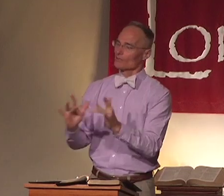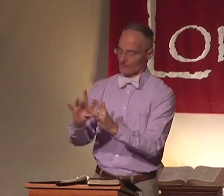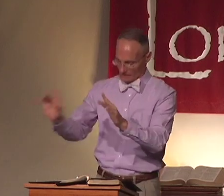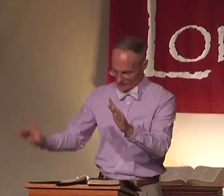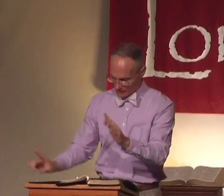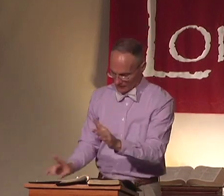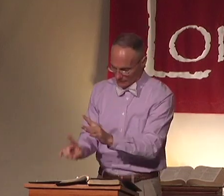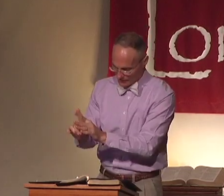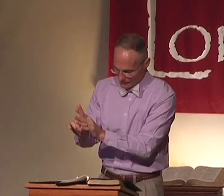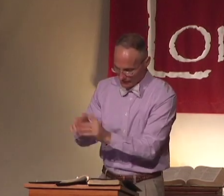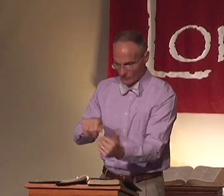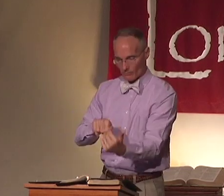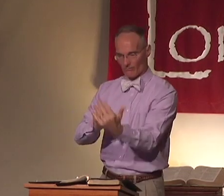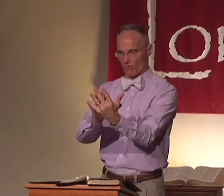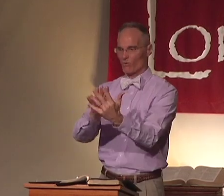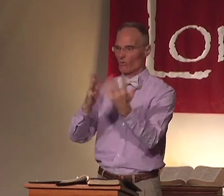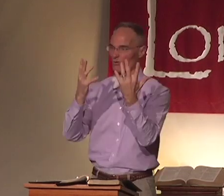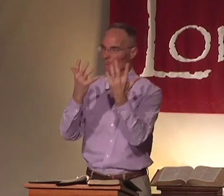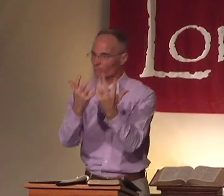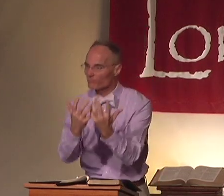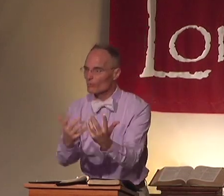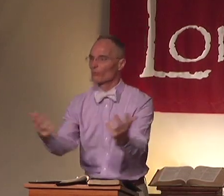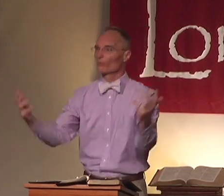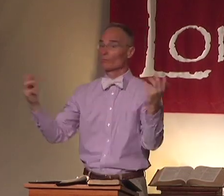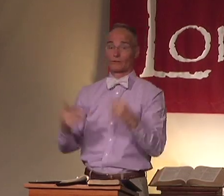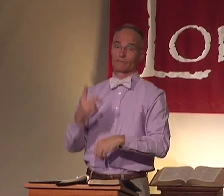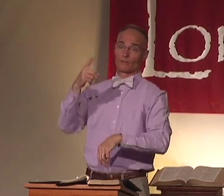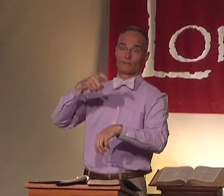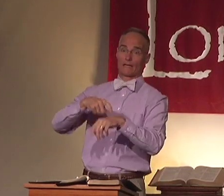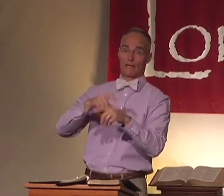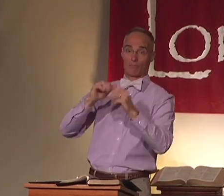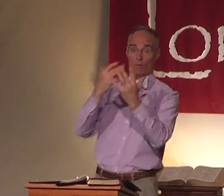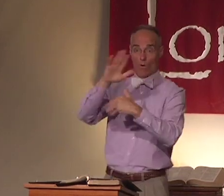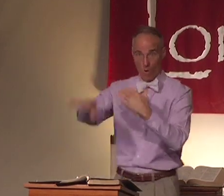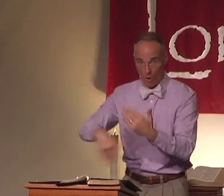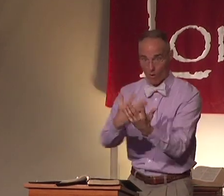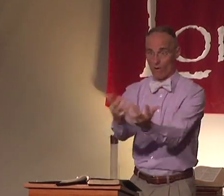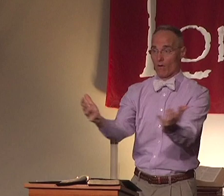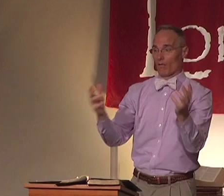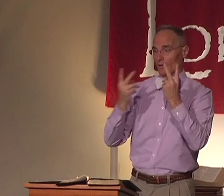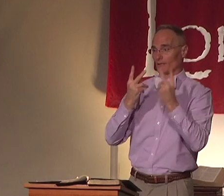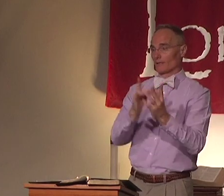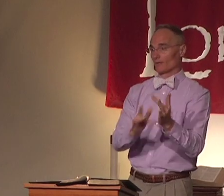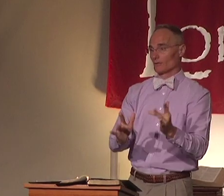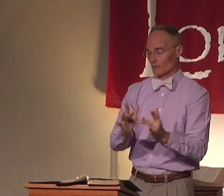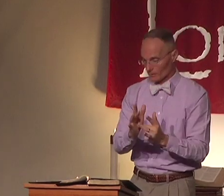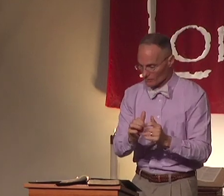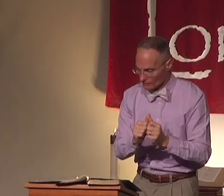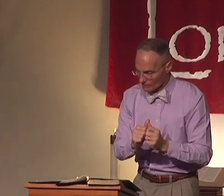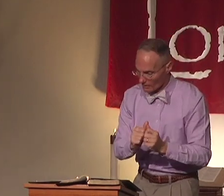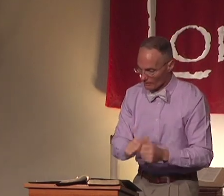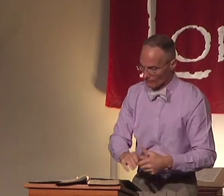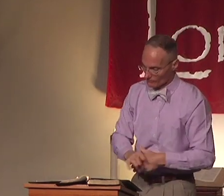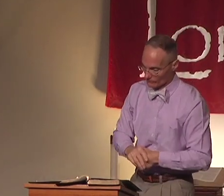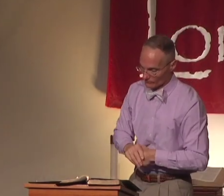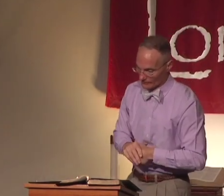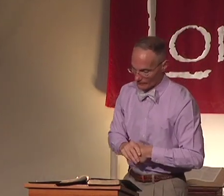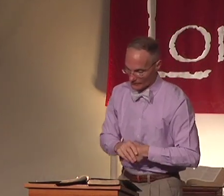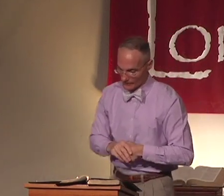But now Jesus had appeared before the group. This was the first time the whole group had seen Jesus together.